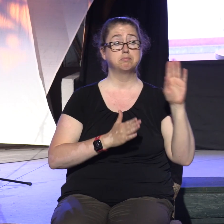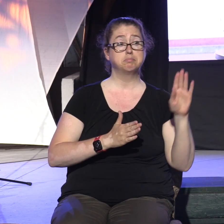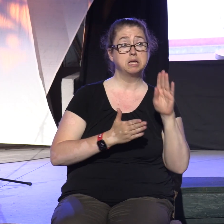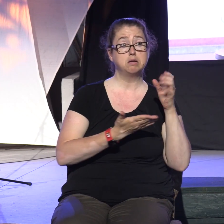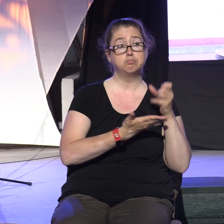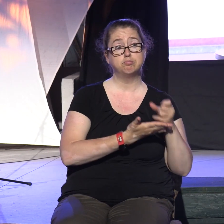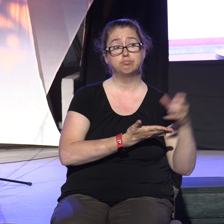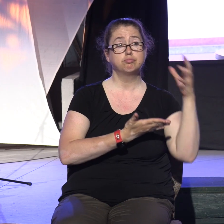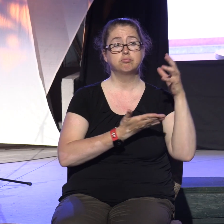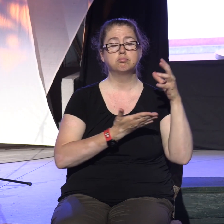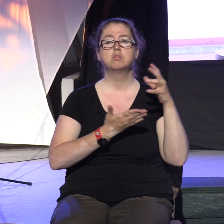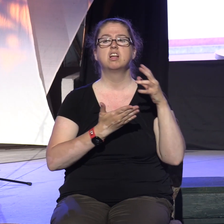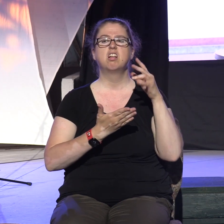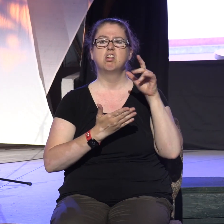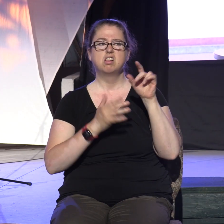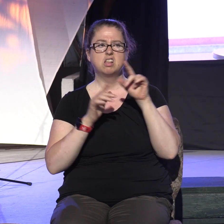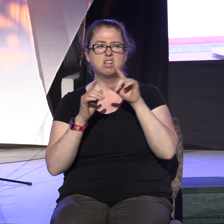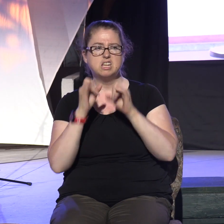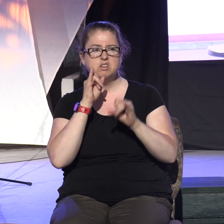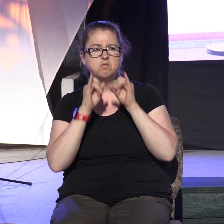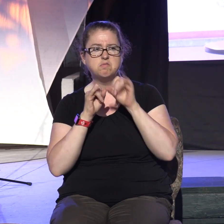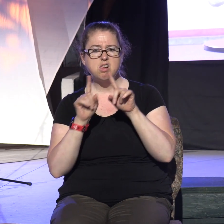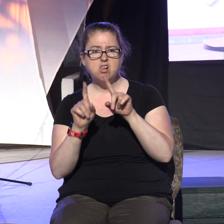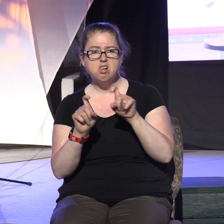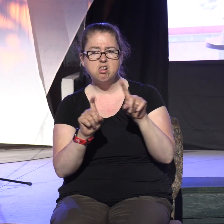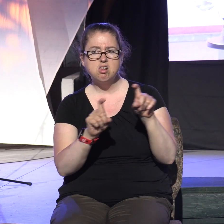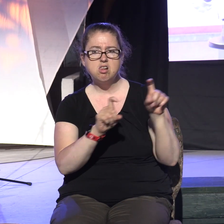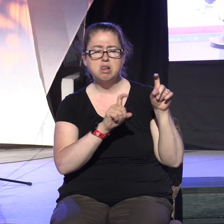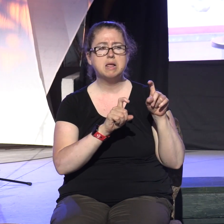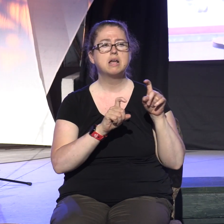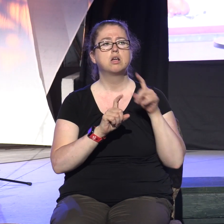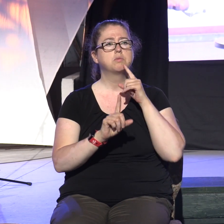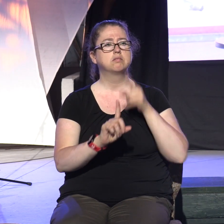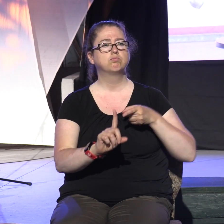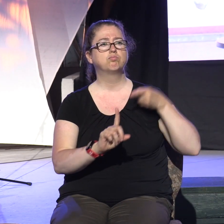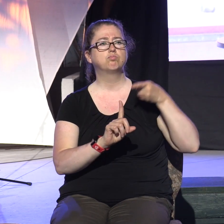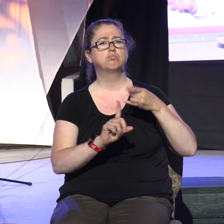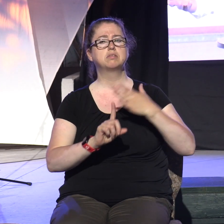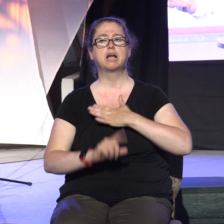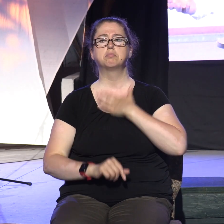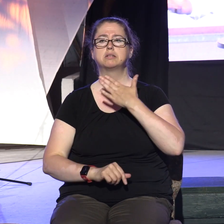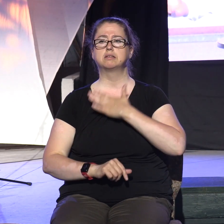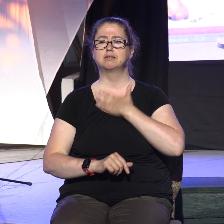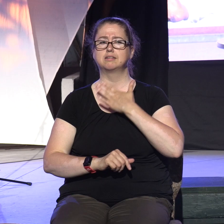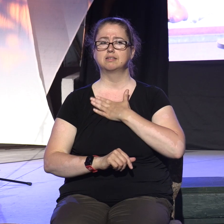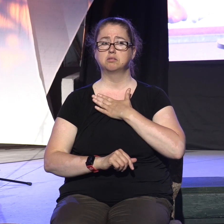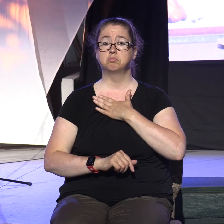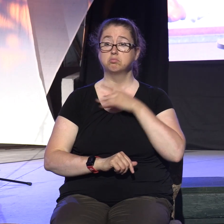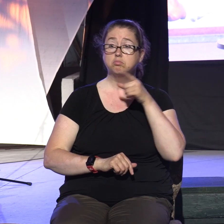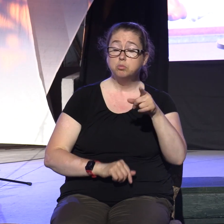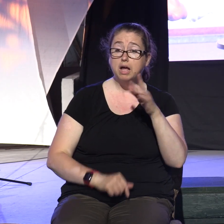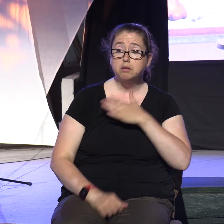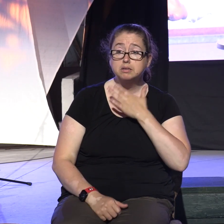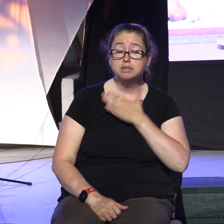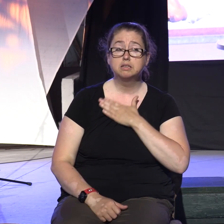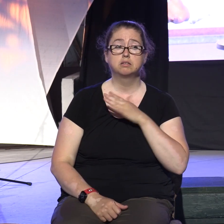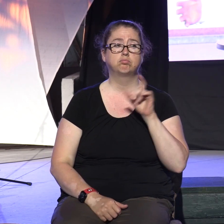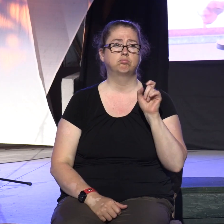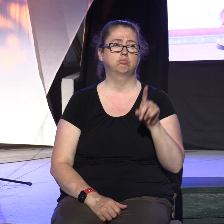believe only 13% of the respondents said they had